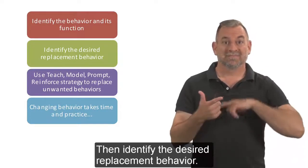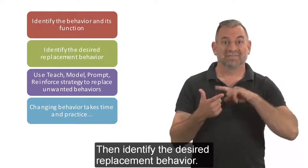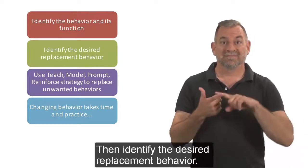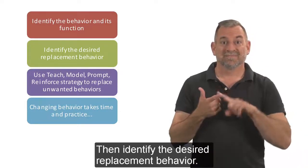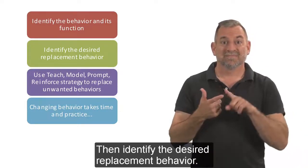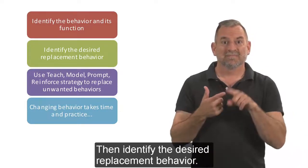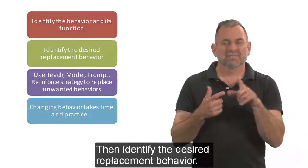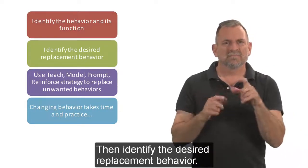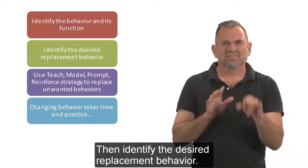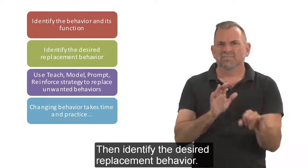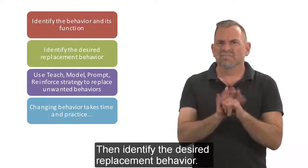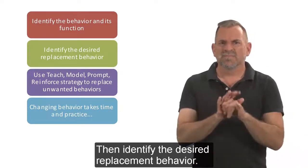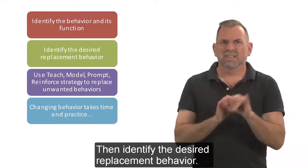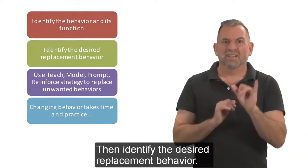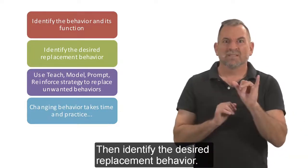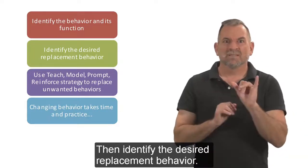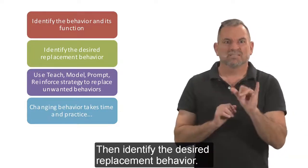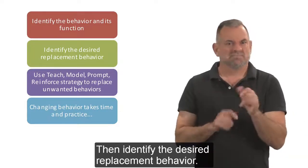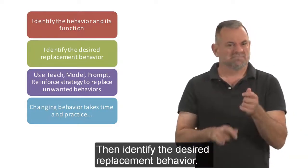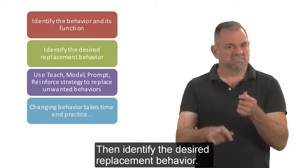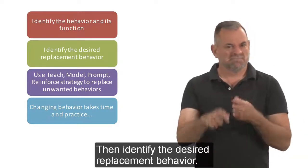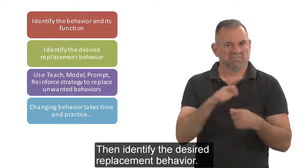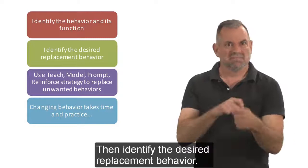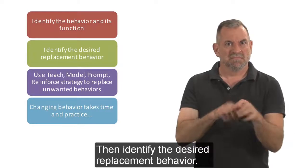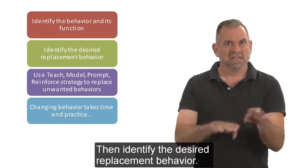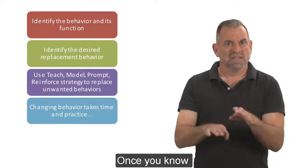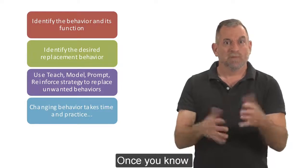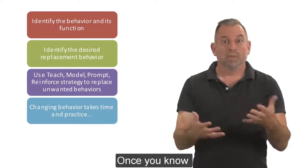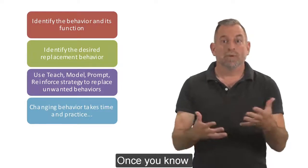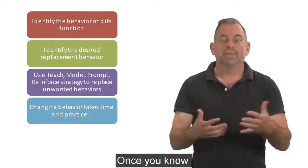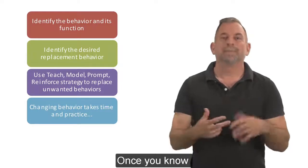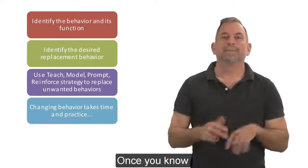Then identify the desired replacement behavior.